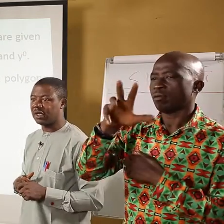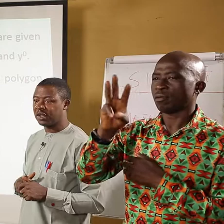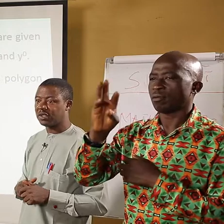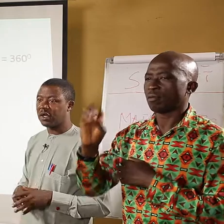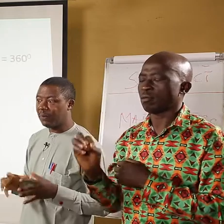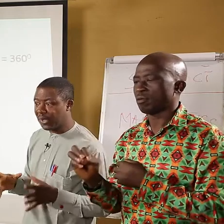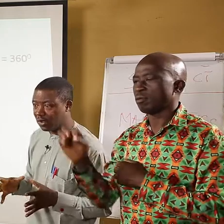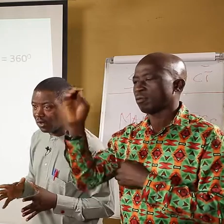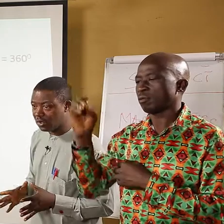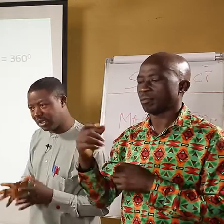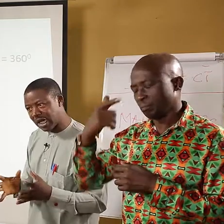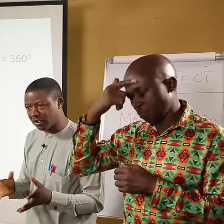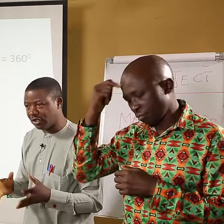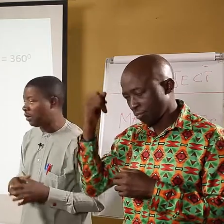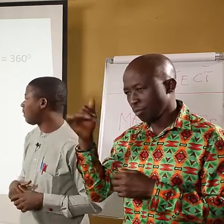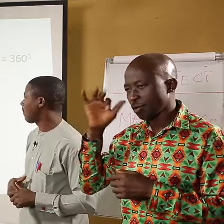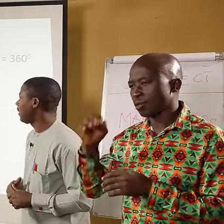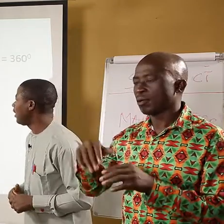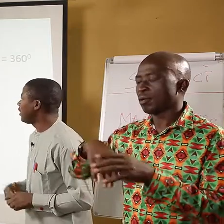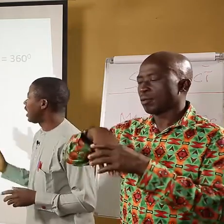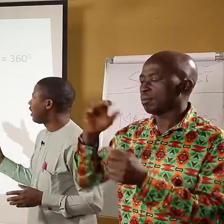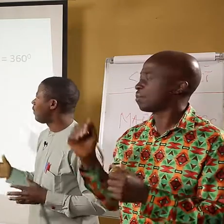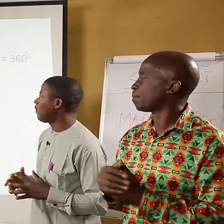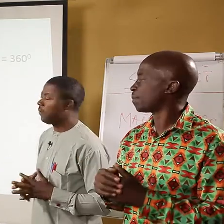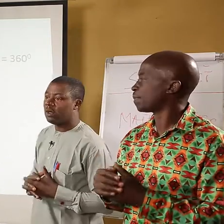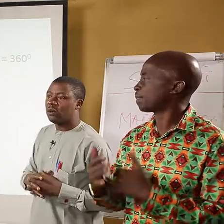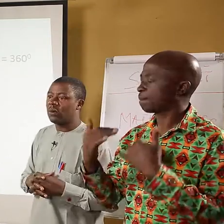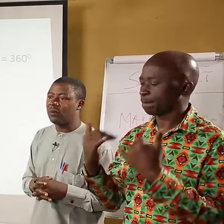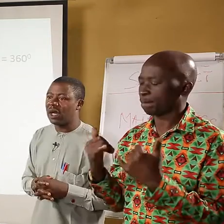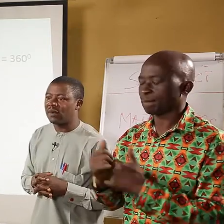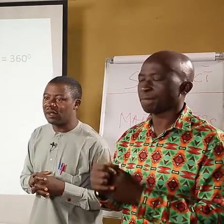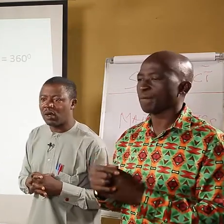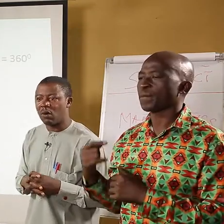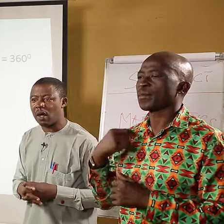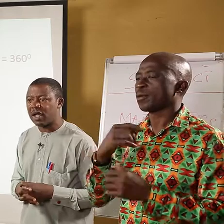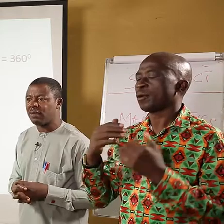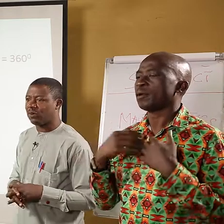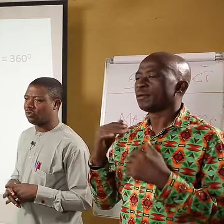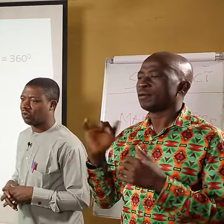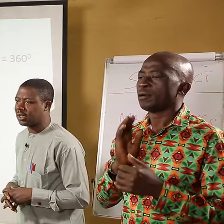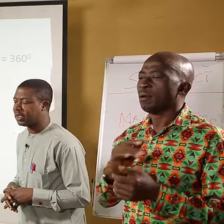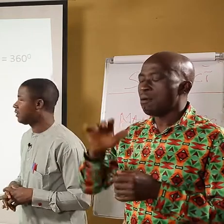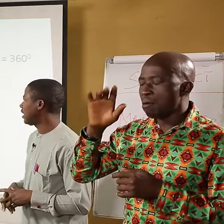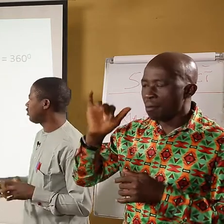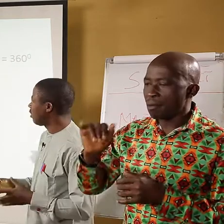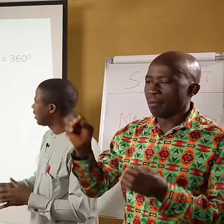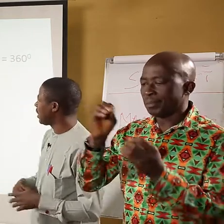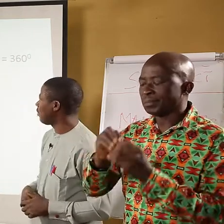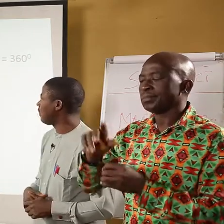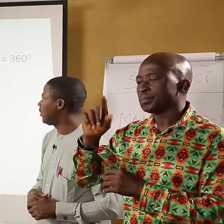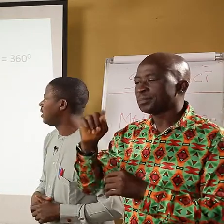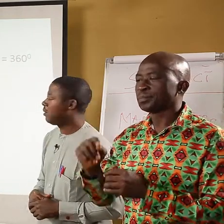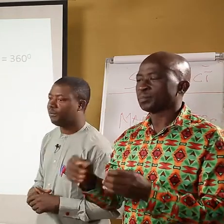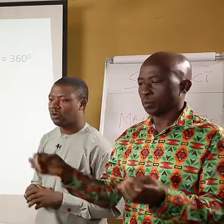360 degrees. Because they are exterior. Now, we will be having our y plus 20 by summing